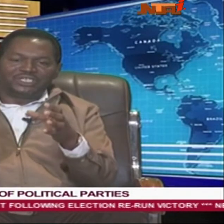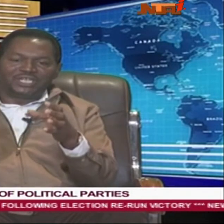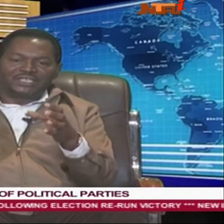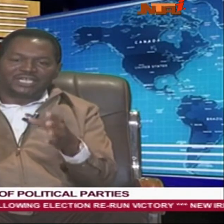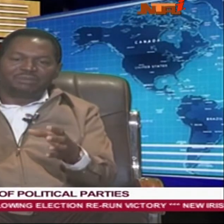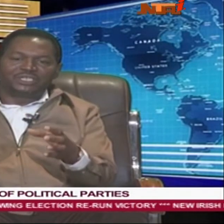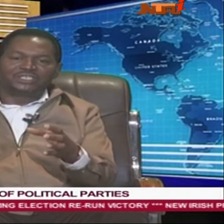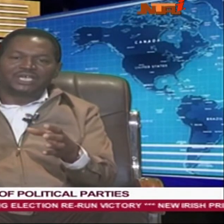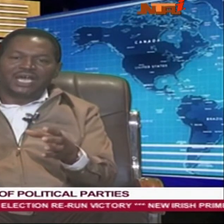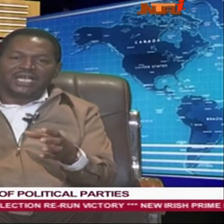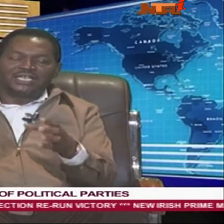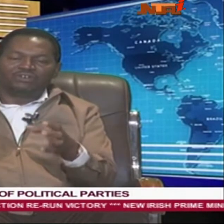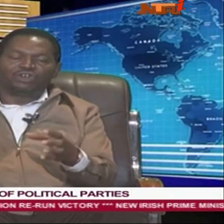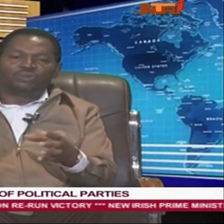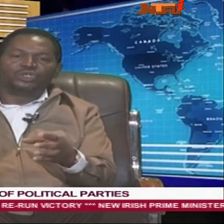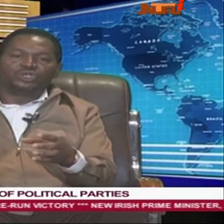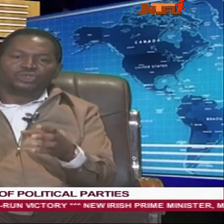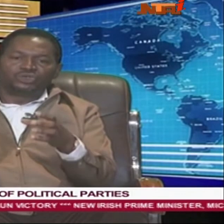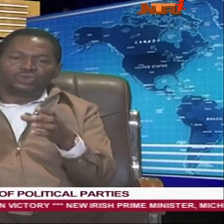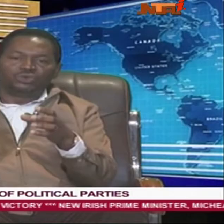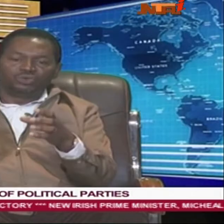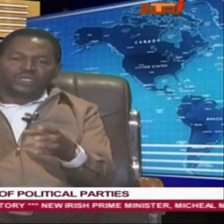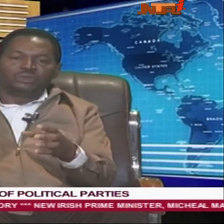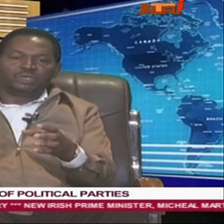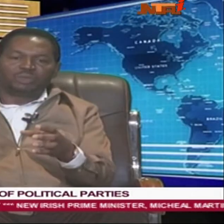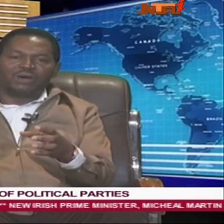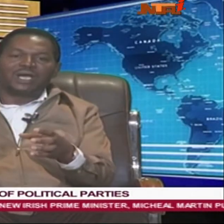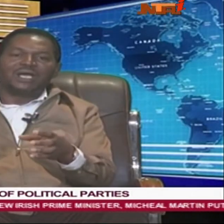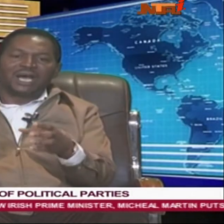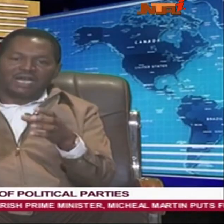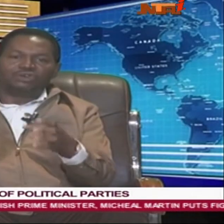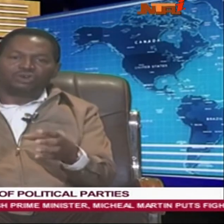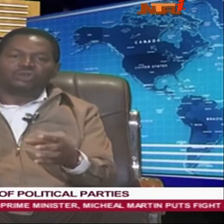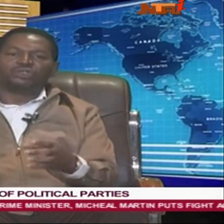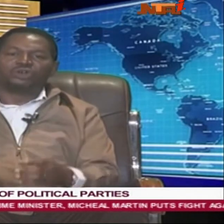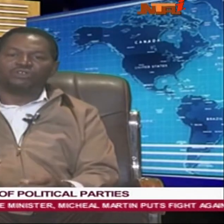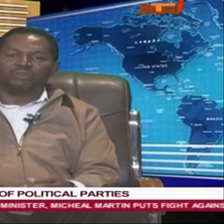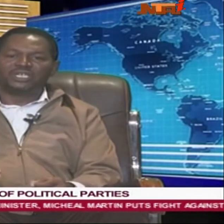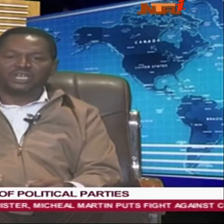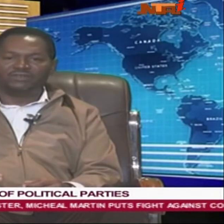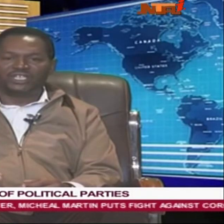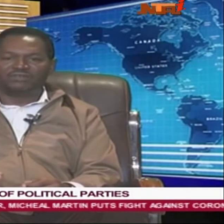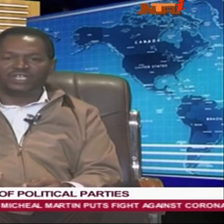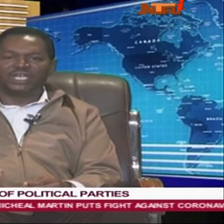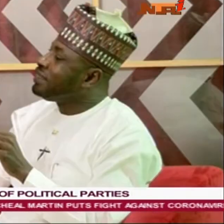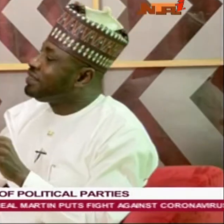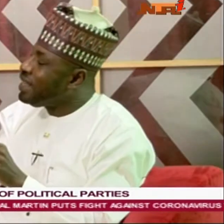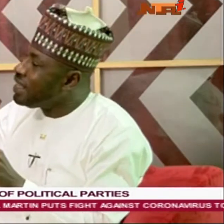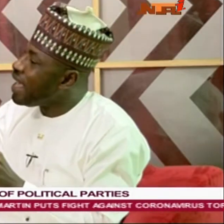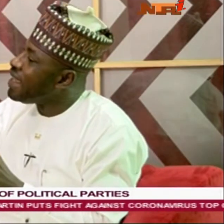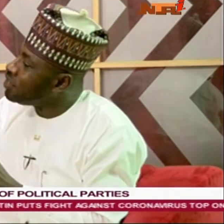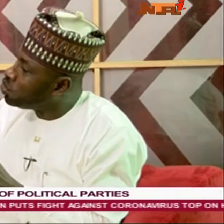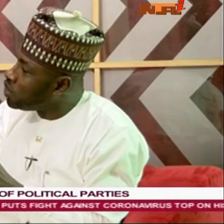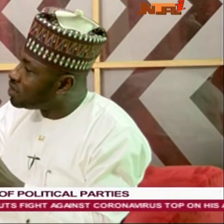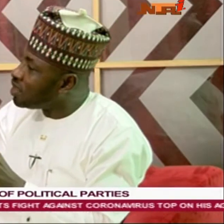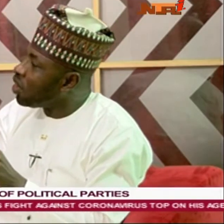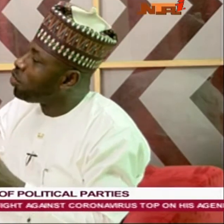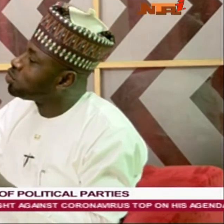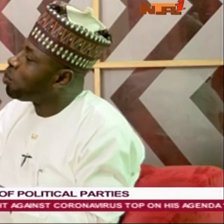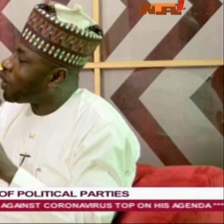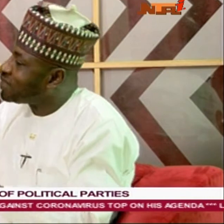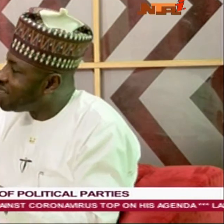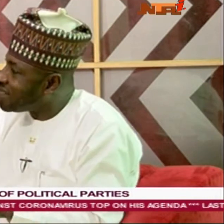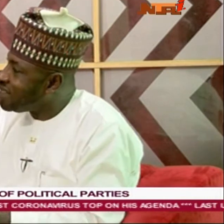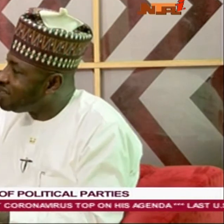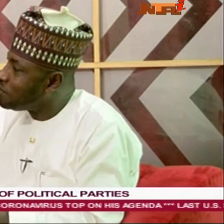been established and developed to win power and run government effectively. The electorate